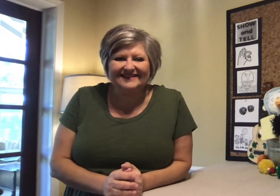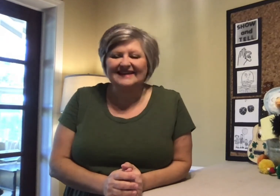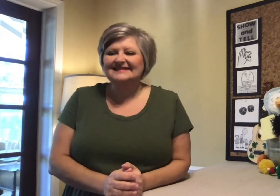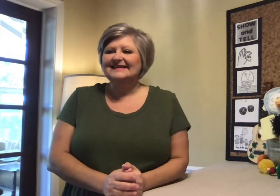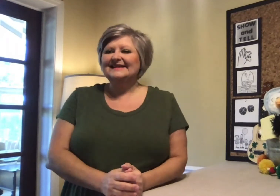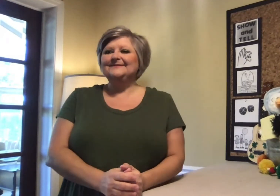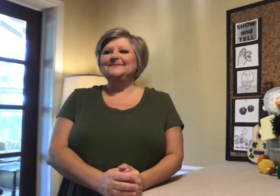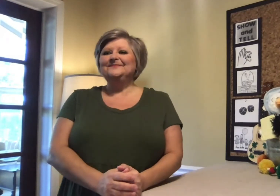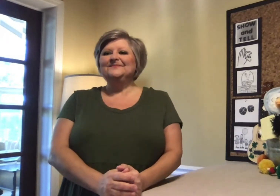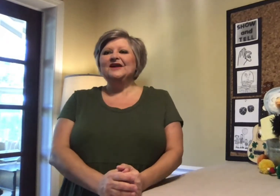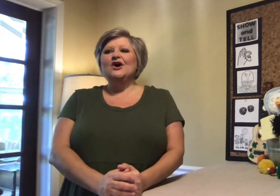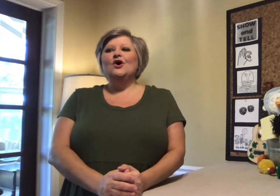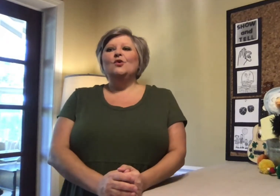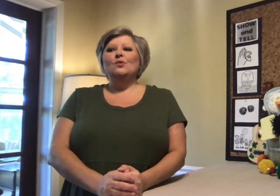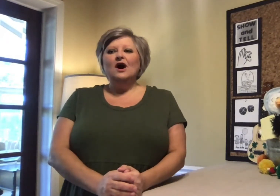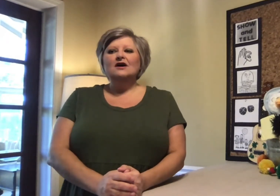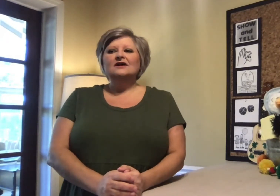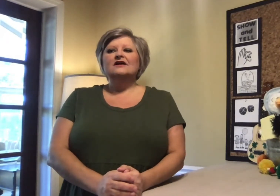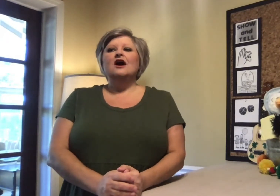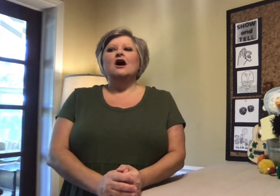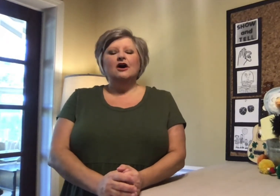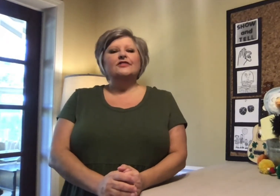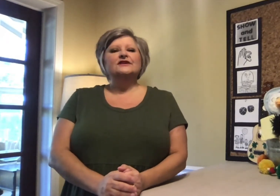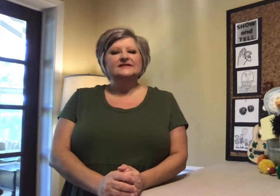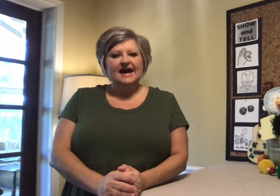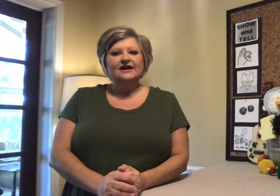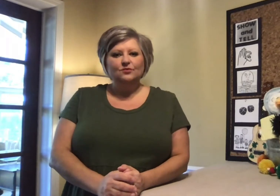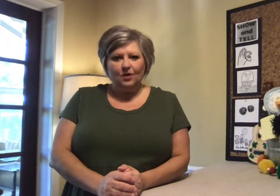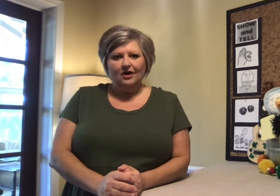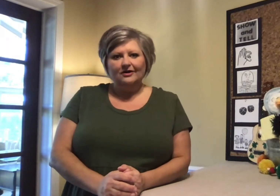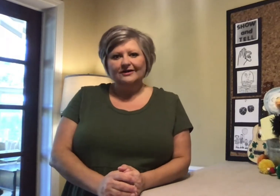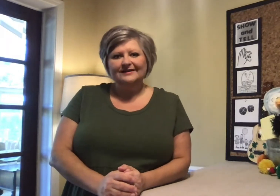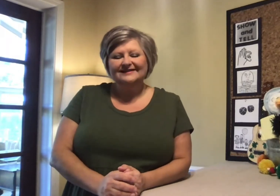That's it. Walk on the sidewalk.